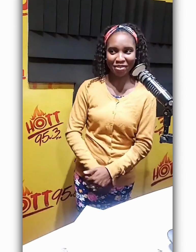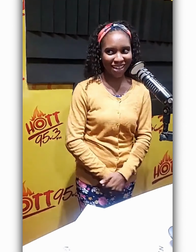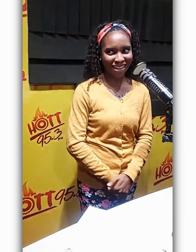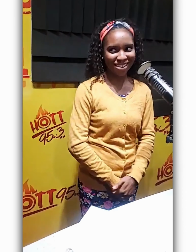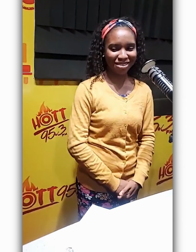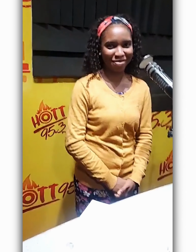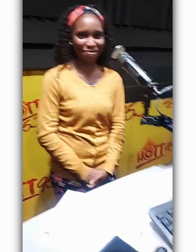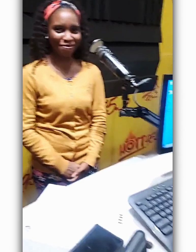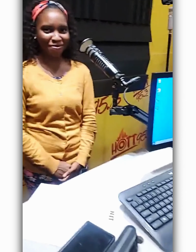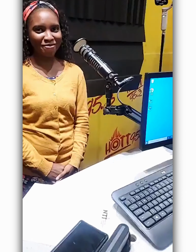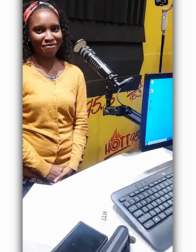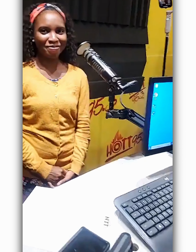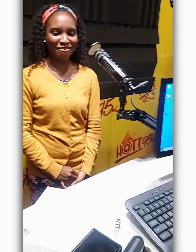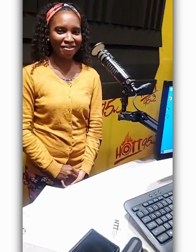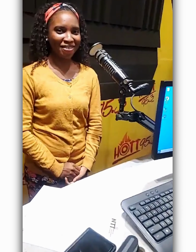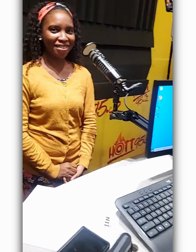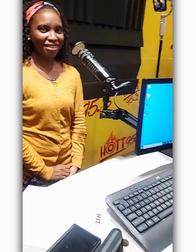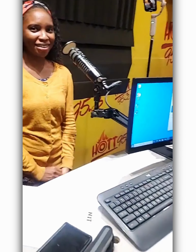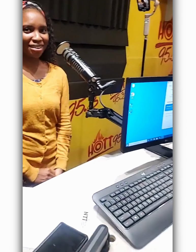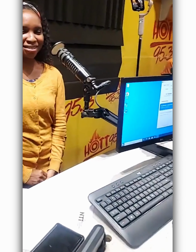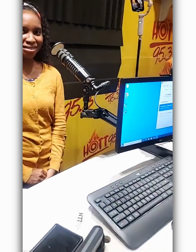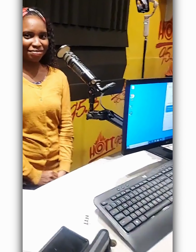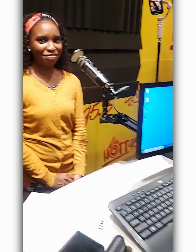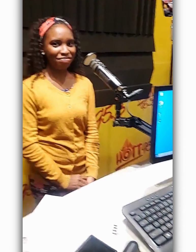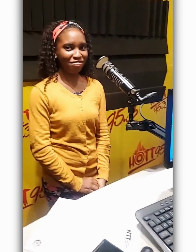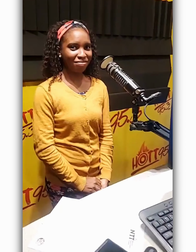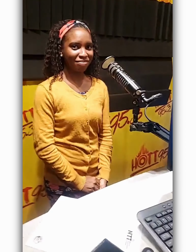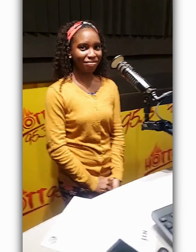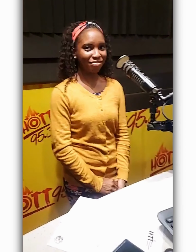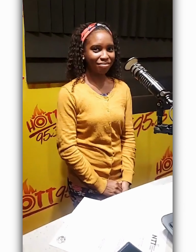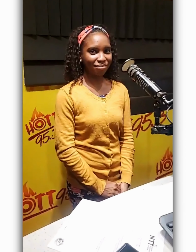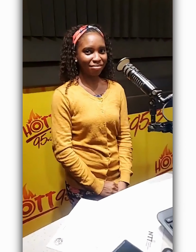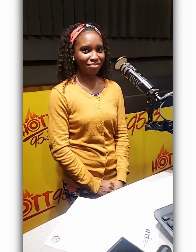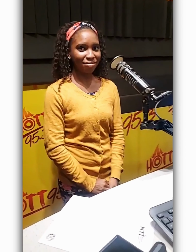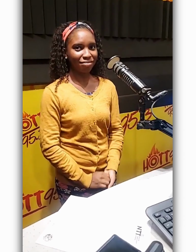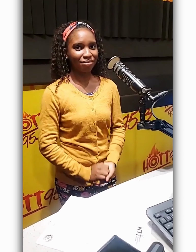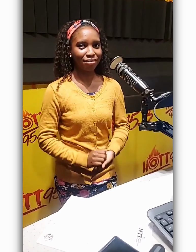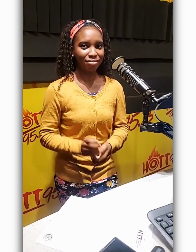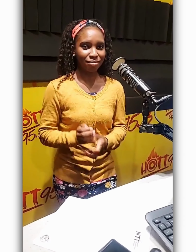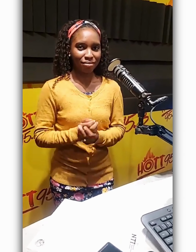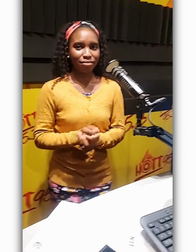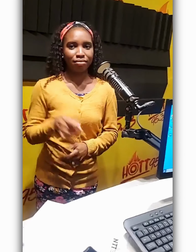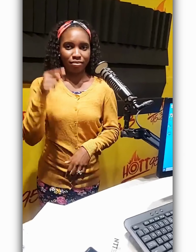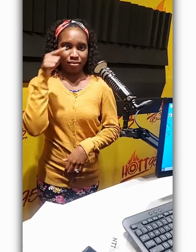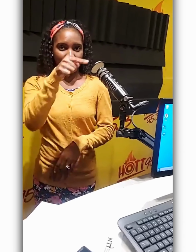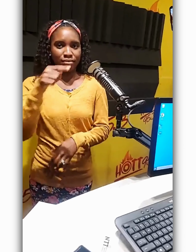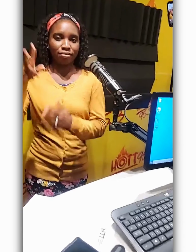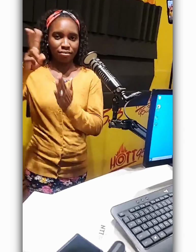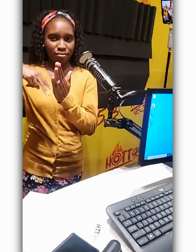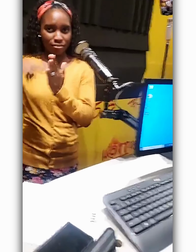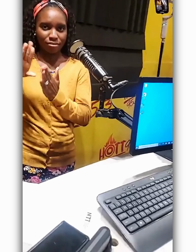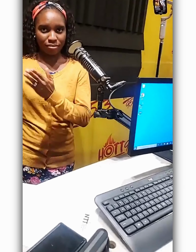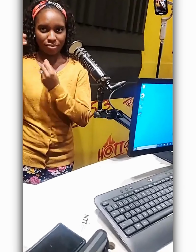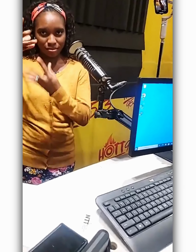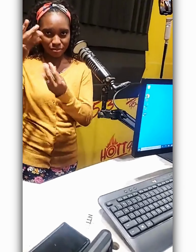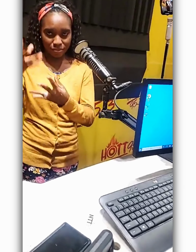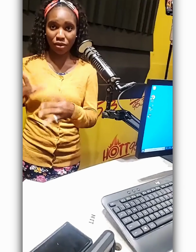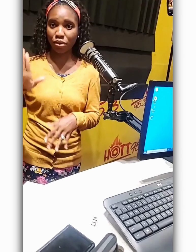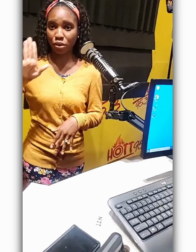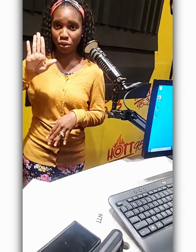Good. No, I heard Scott write out in his bio that this journey that he's on now, the business he's on now,